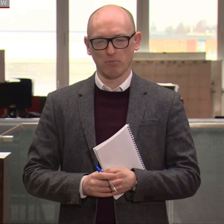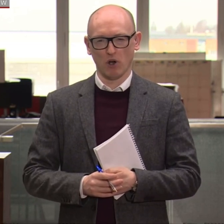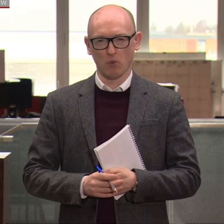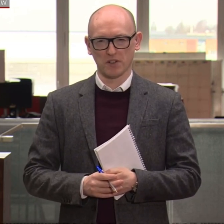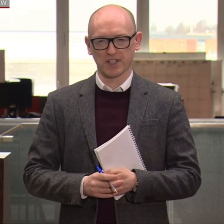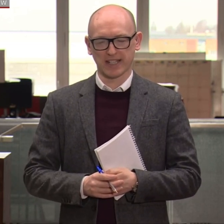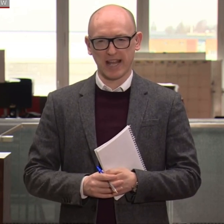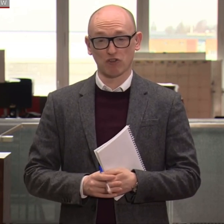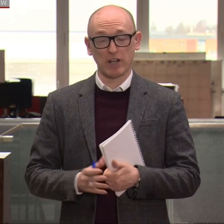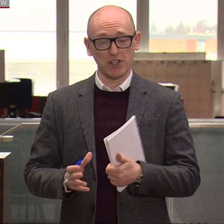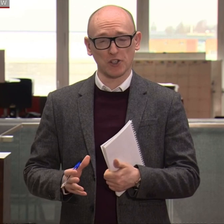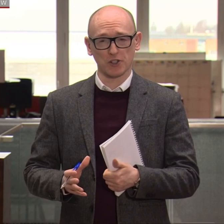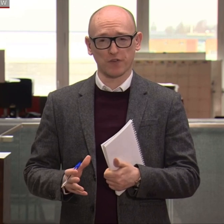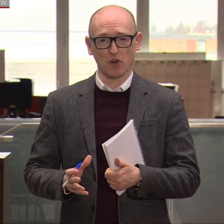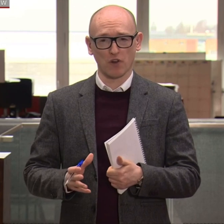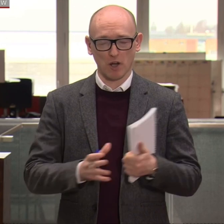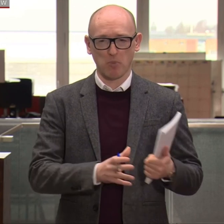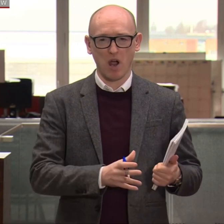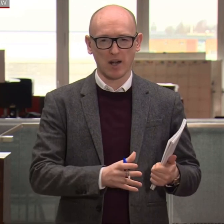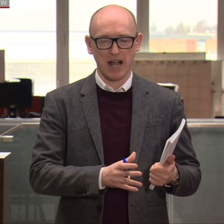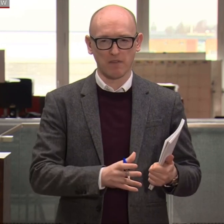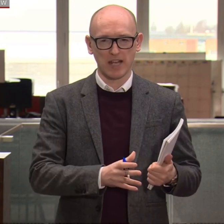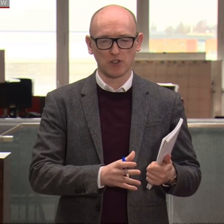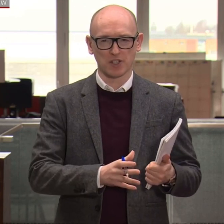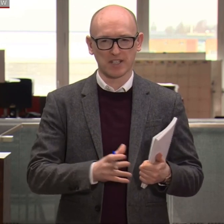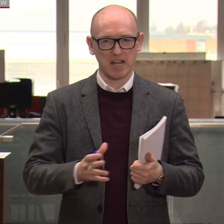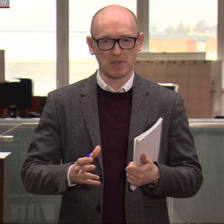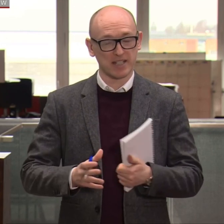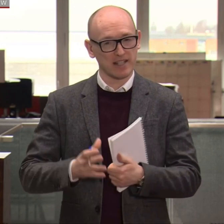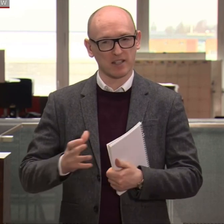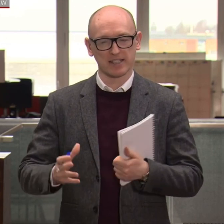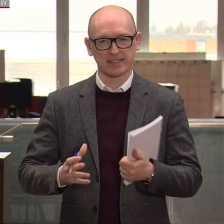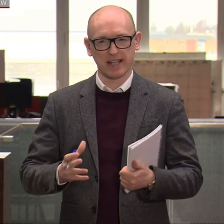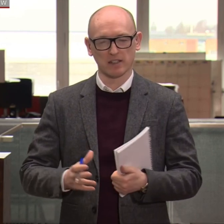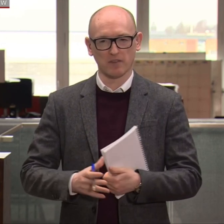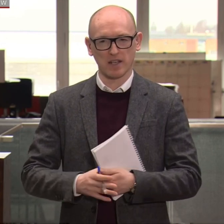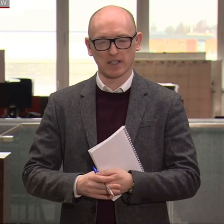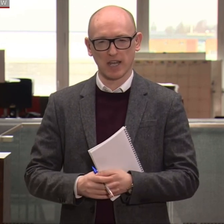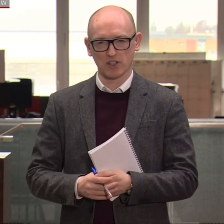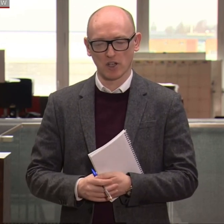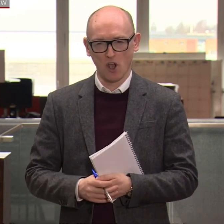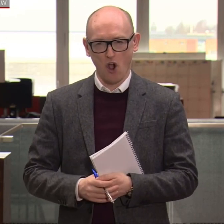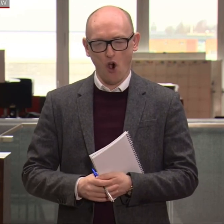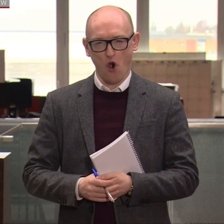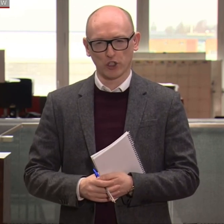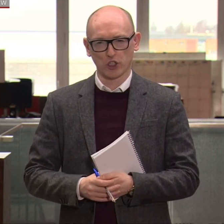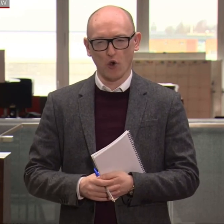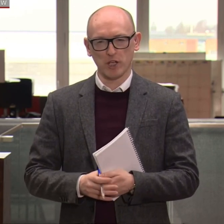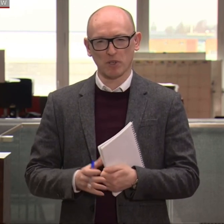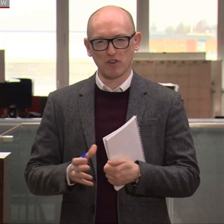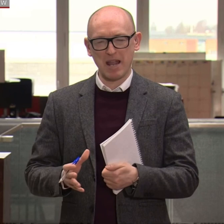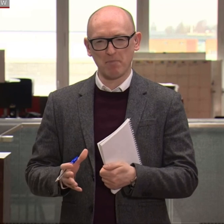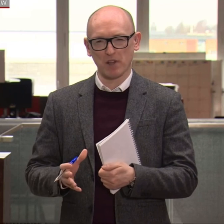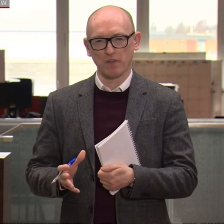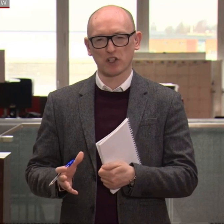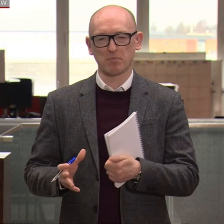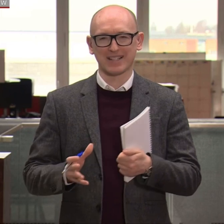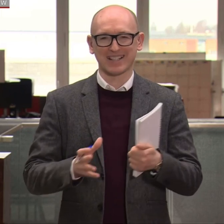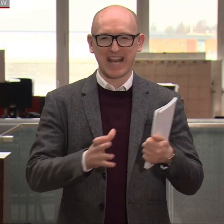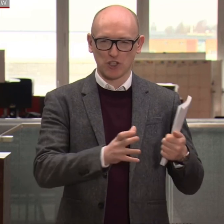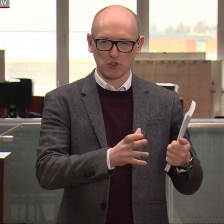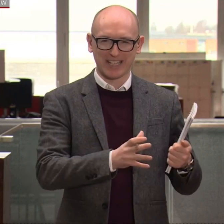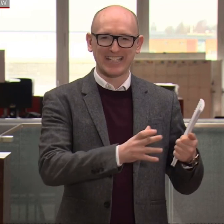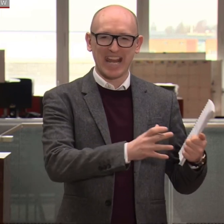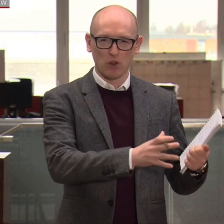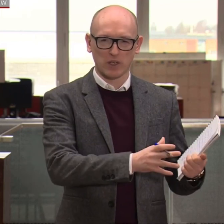about football once again. Rangers, for their part, have issued a statement saying there's an internal investigation ongoing. But remember, the First